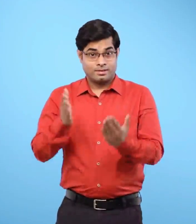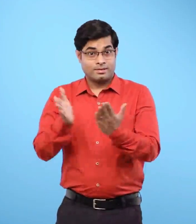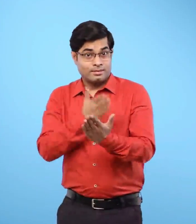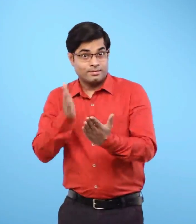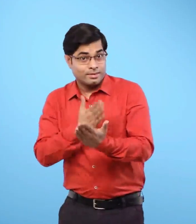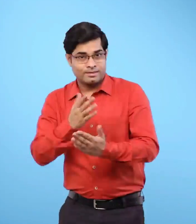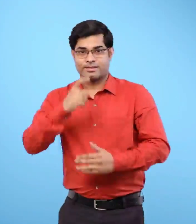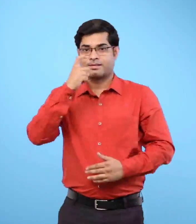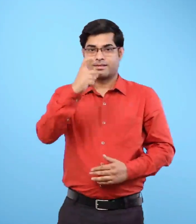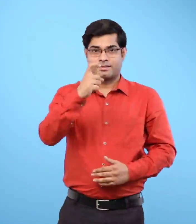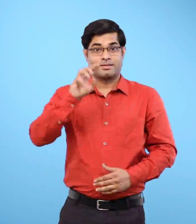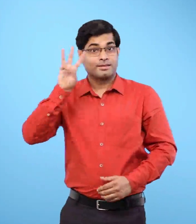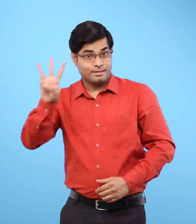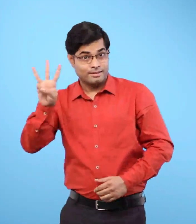Page number